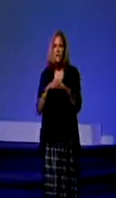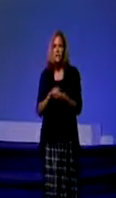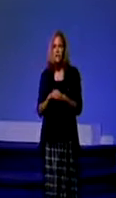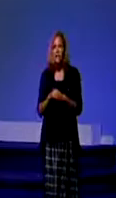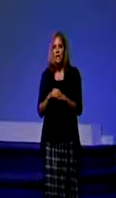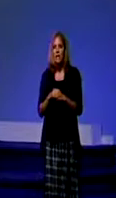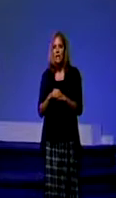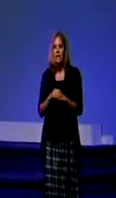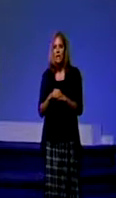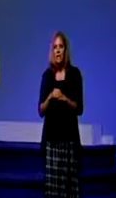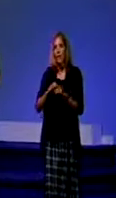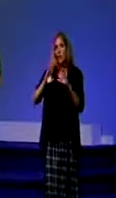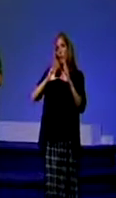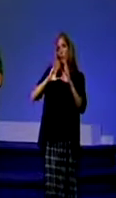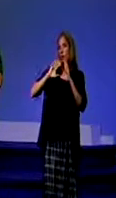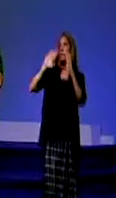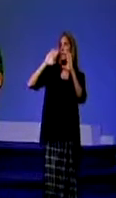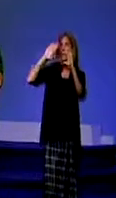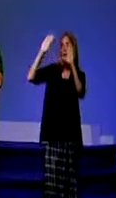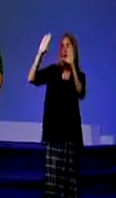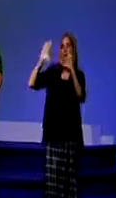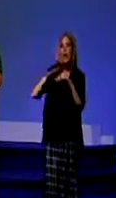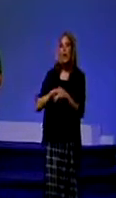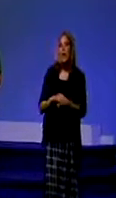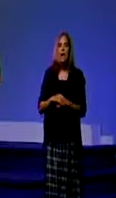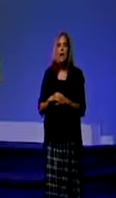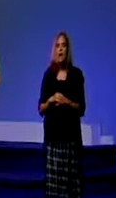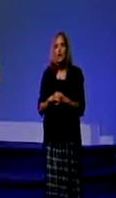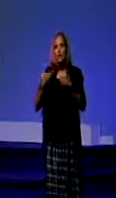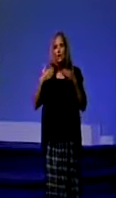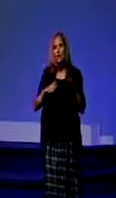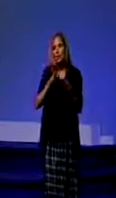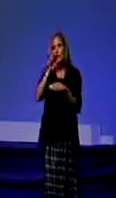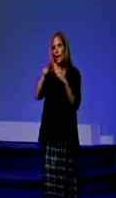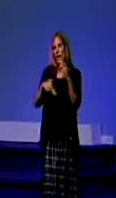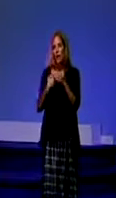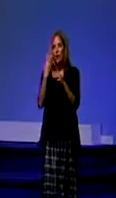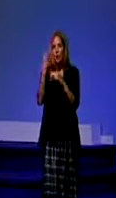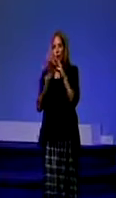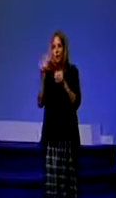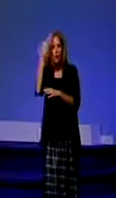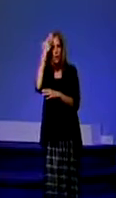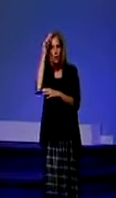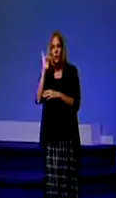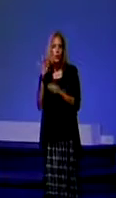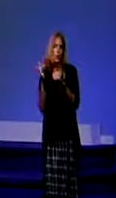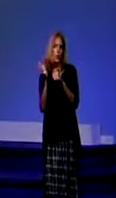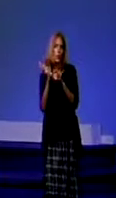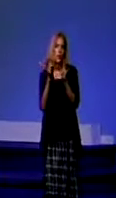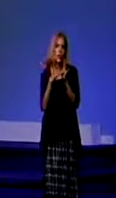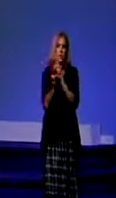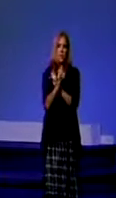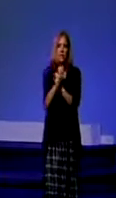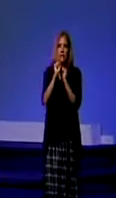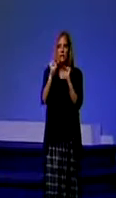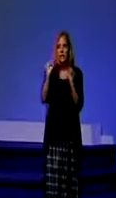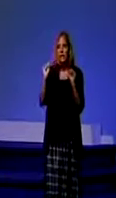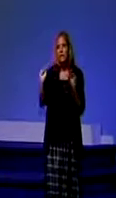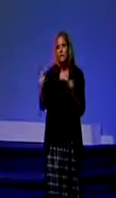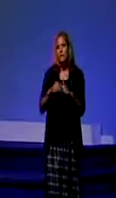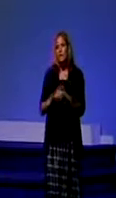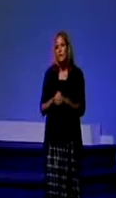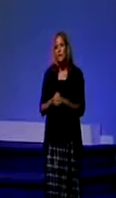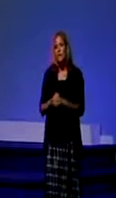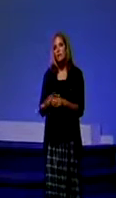Jesus saves. Raise a shout to let all the world know that